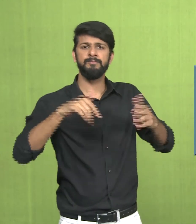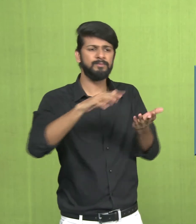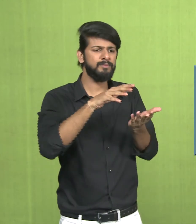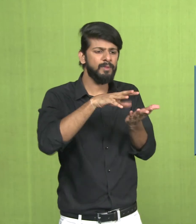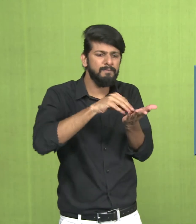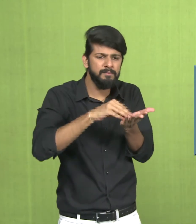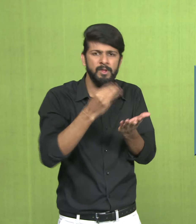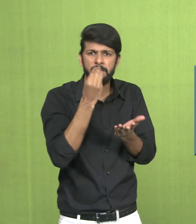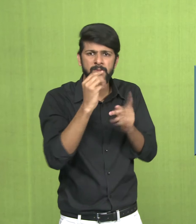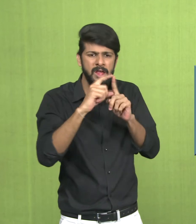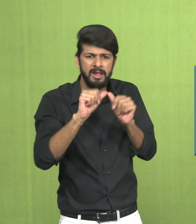as well as granaries,